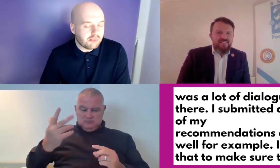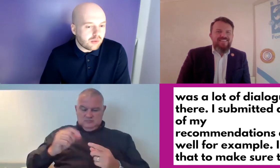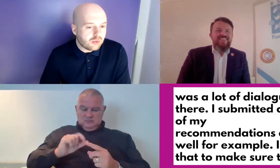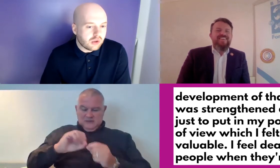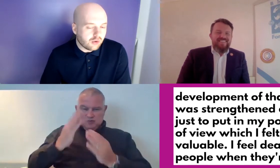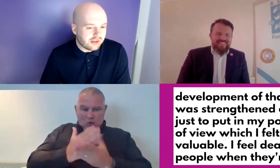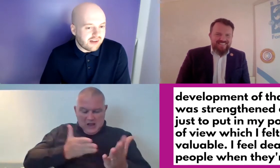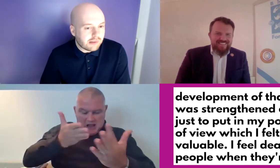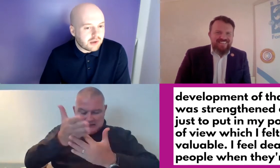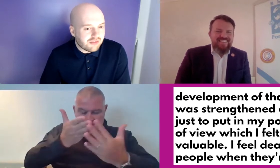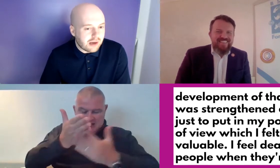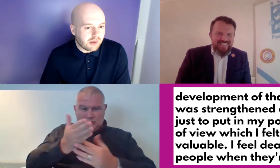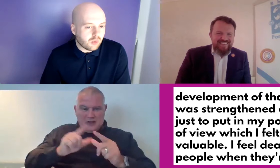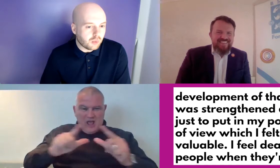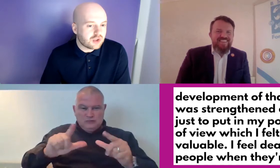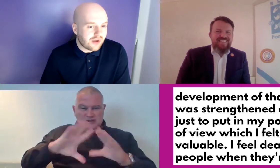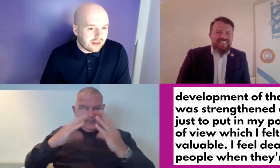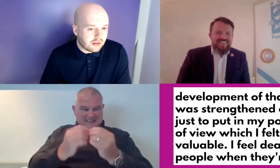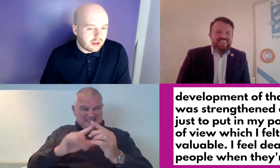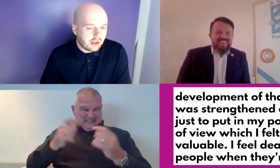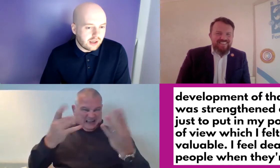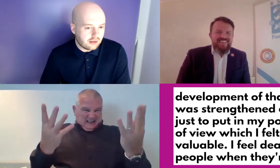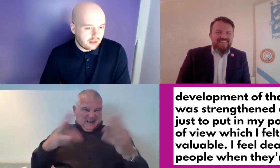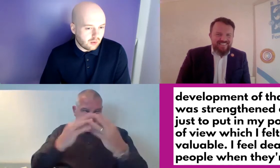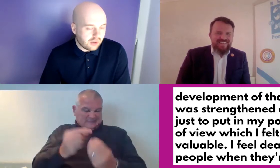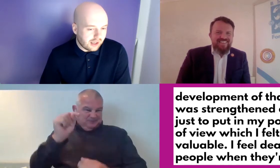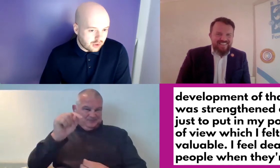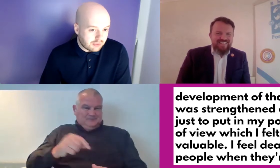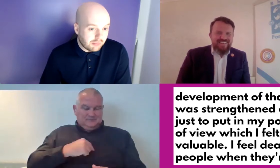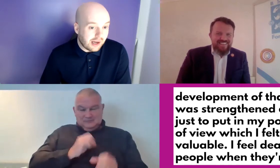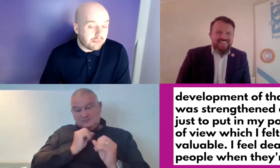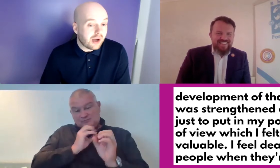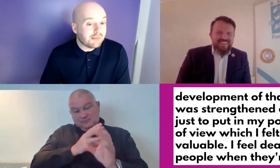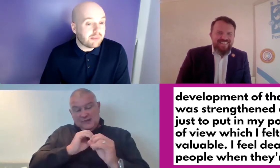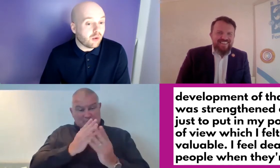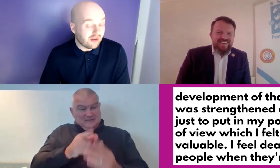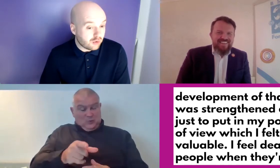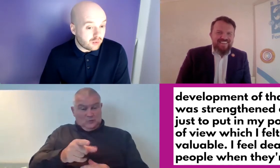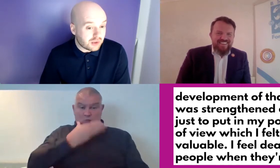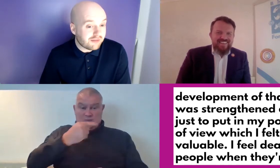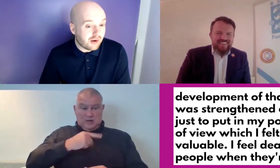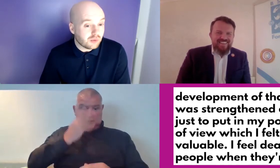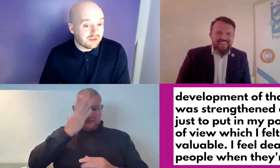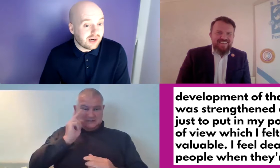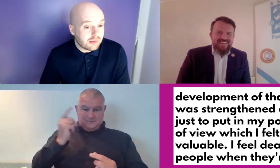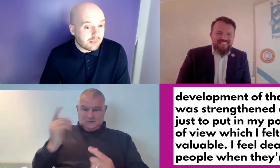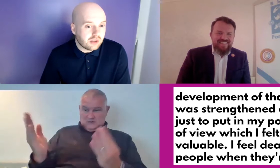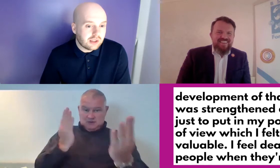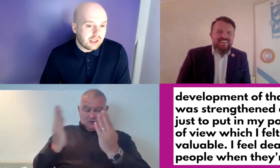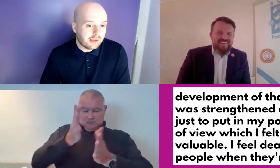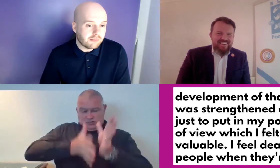the bill or the development of that bill was strengthened and, you know, it just put in my point of view, which I felt was